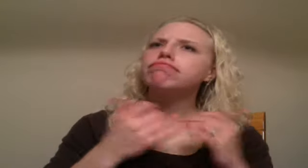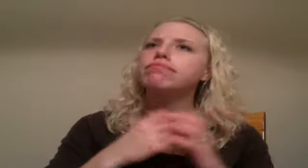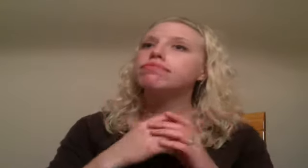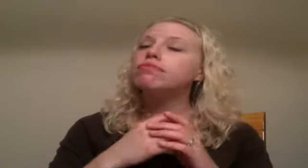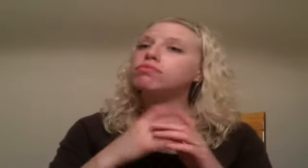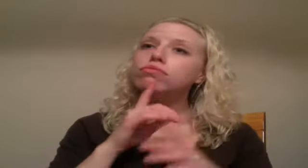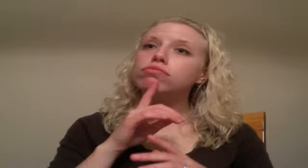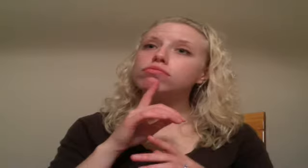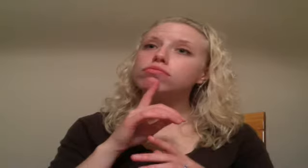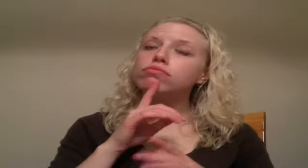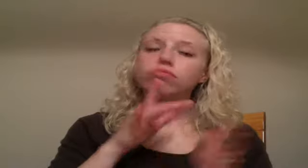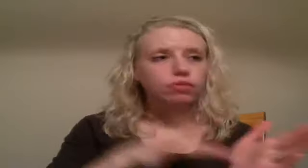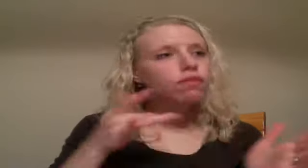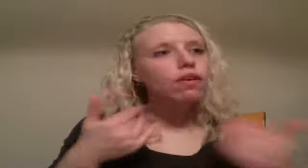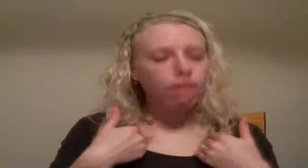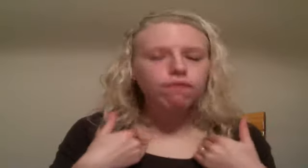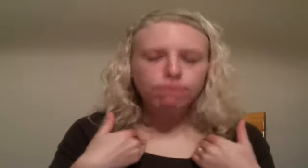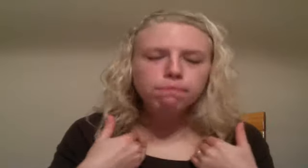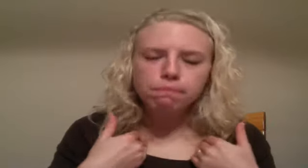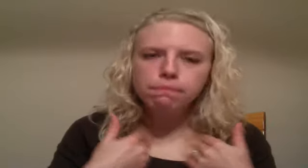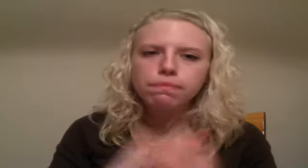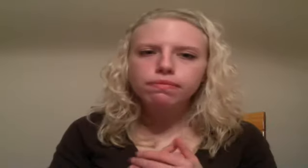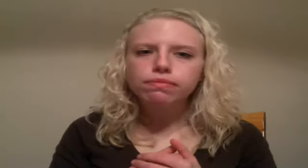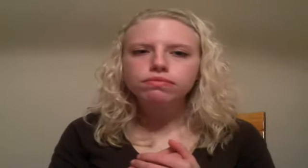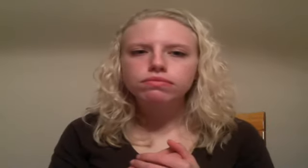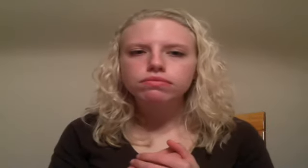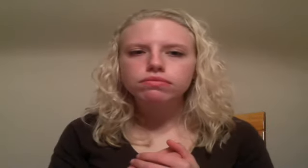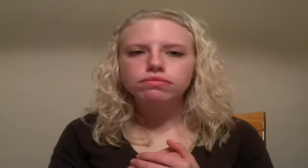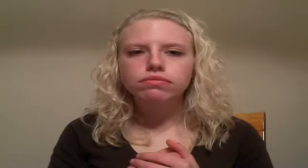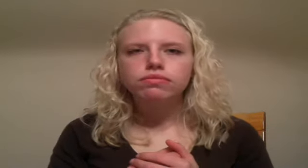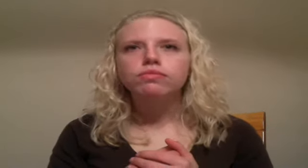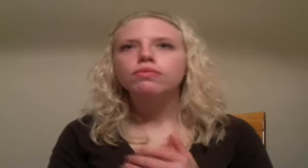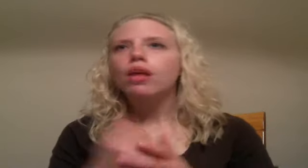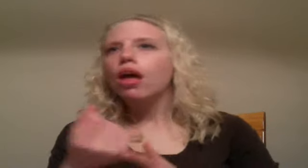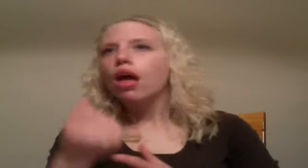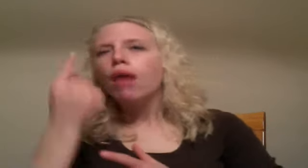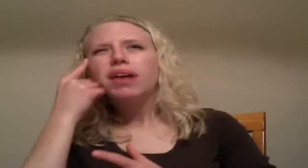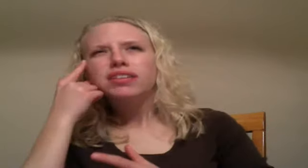advantages, but I believe we should understand the costs. Thank you.